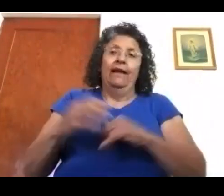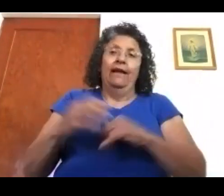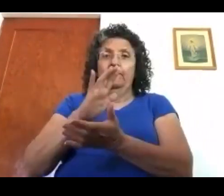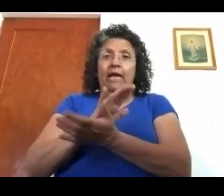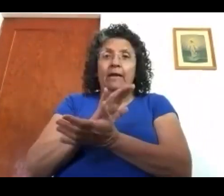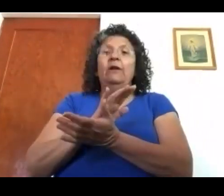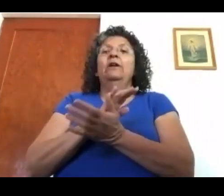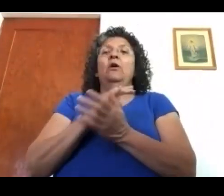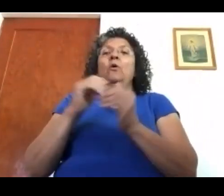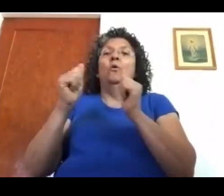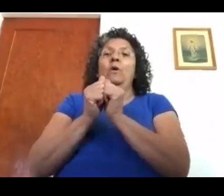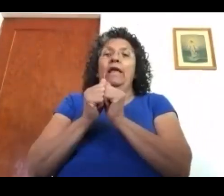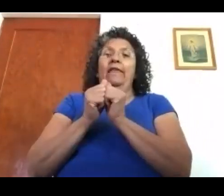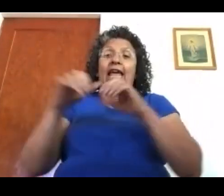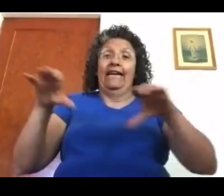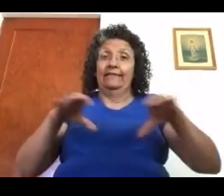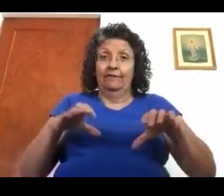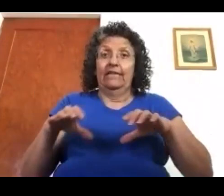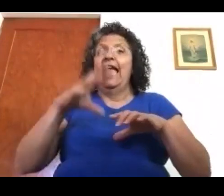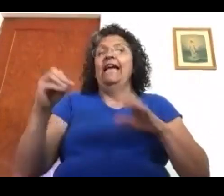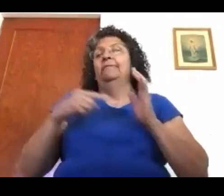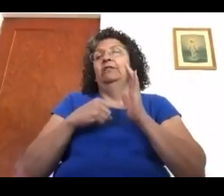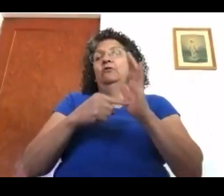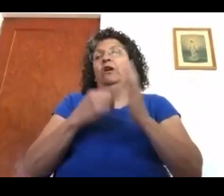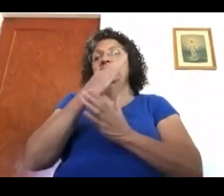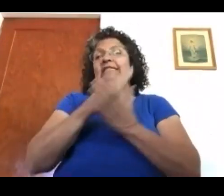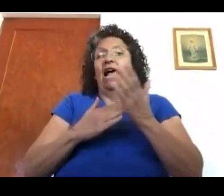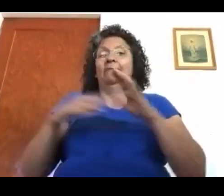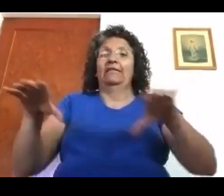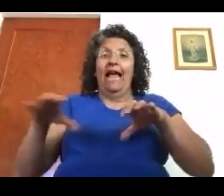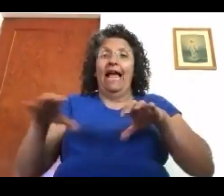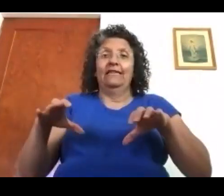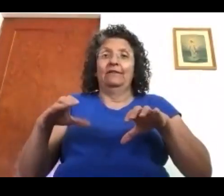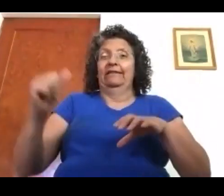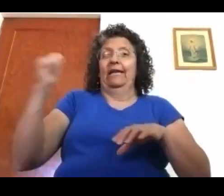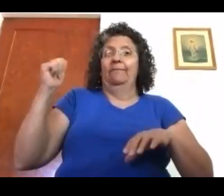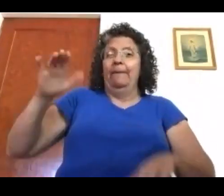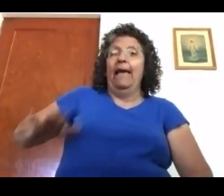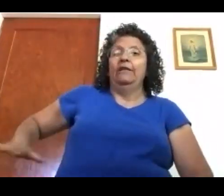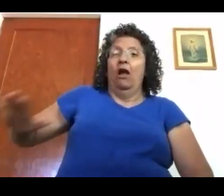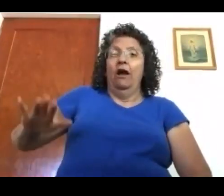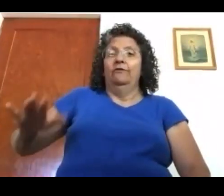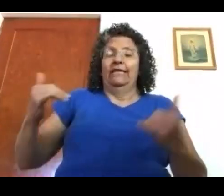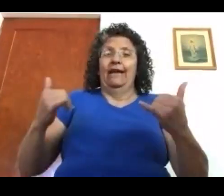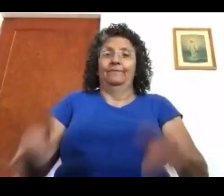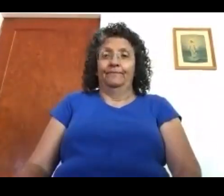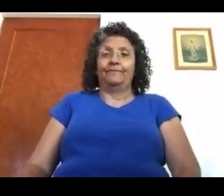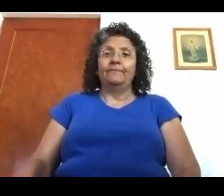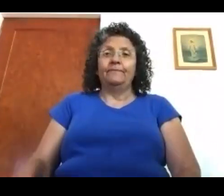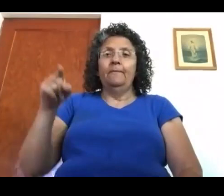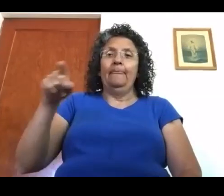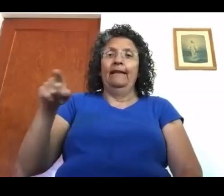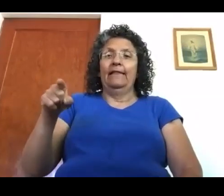you some of the activities right here on my back patio. I'm in my backyard right now. Okay. So this happens to be a packet of